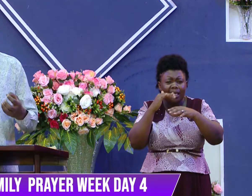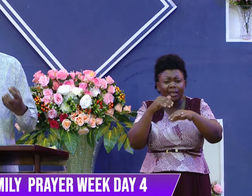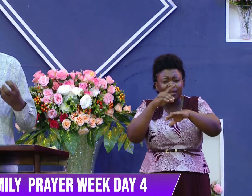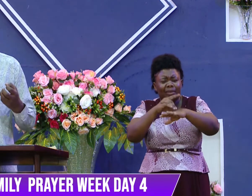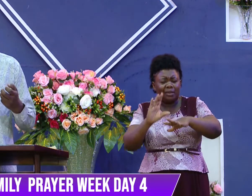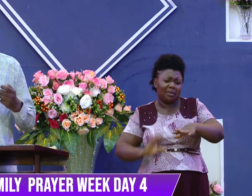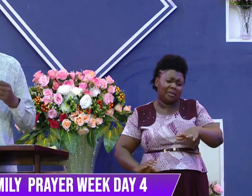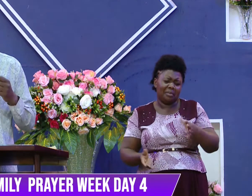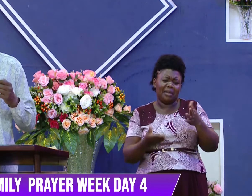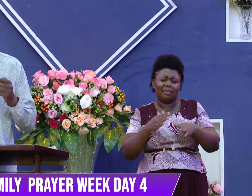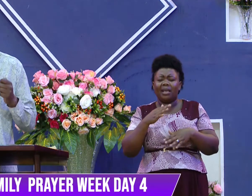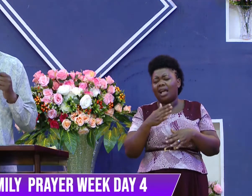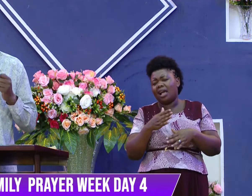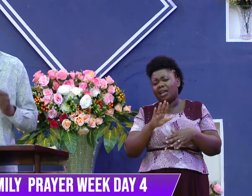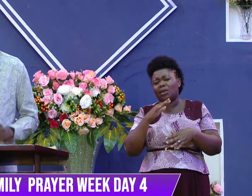But